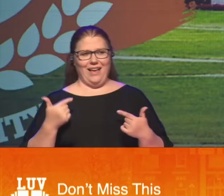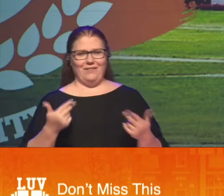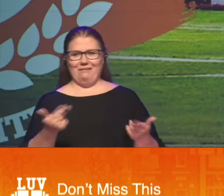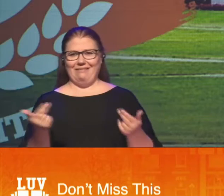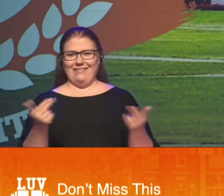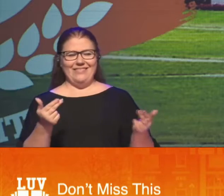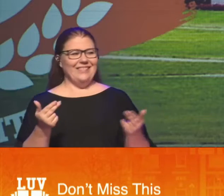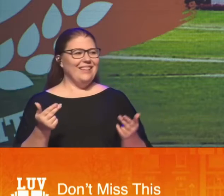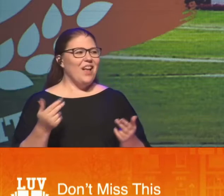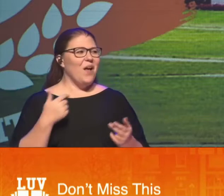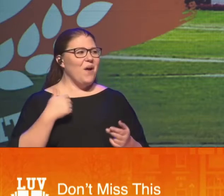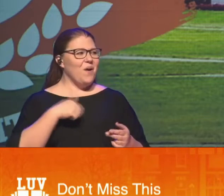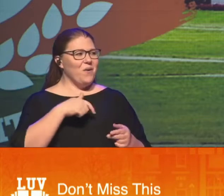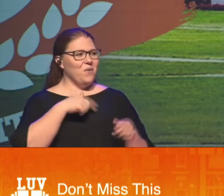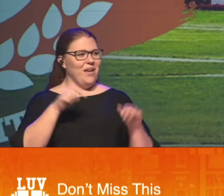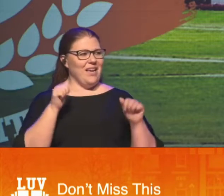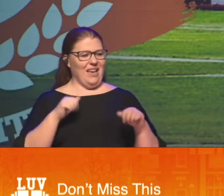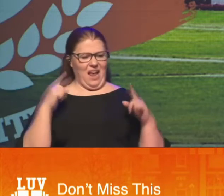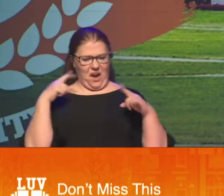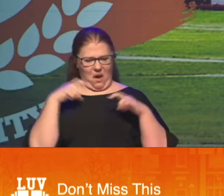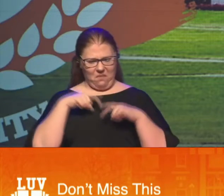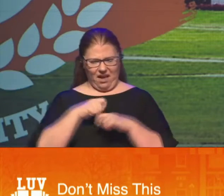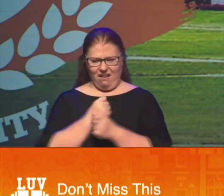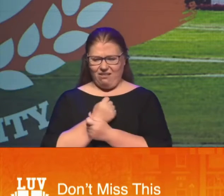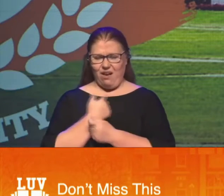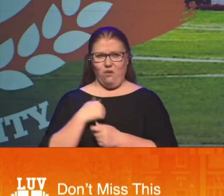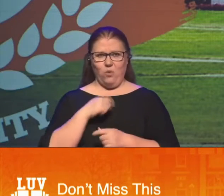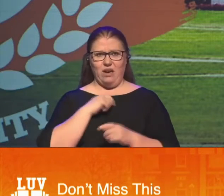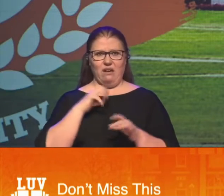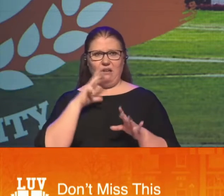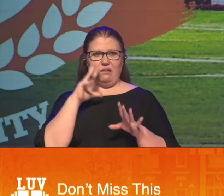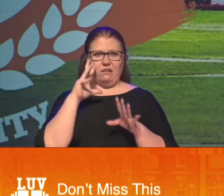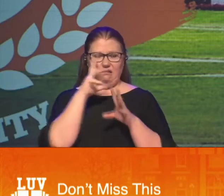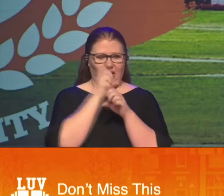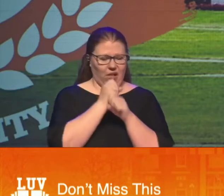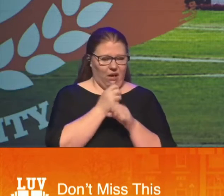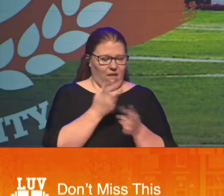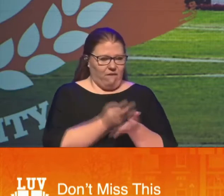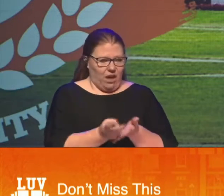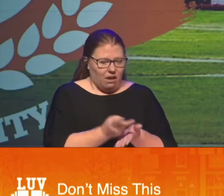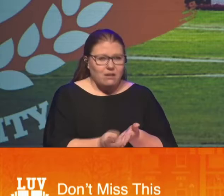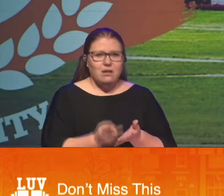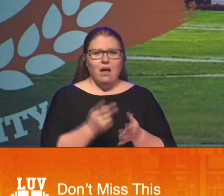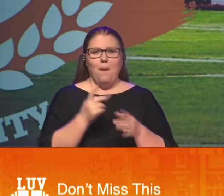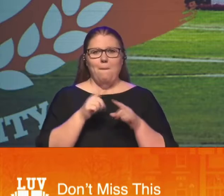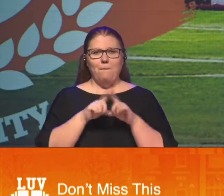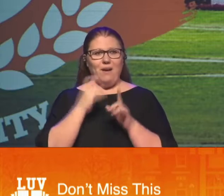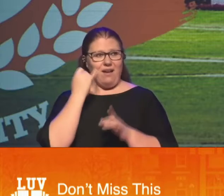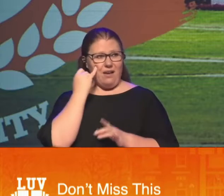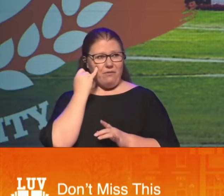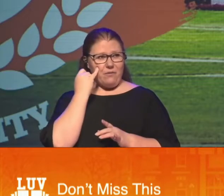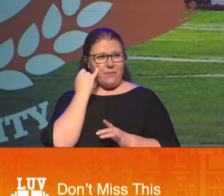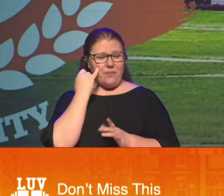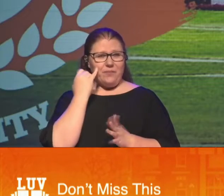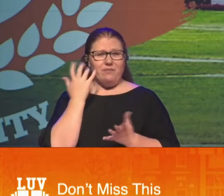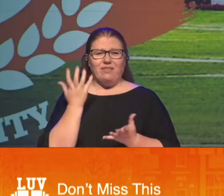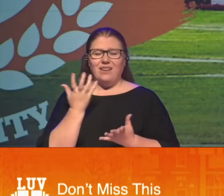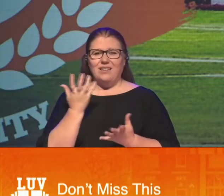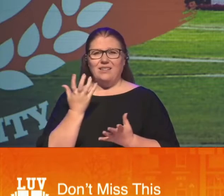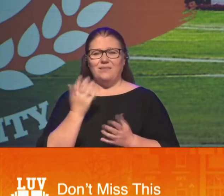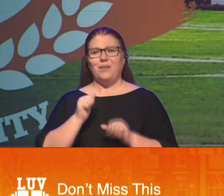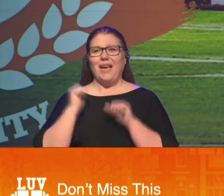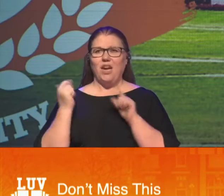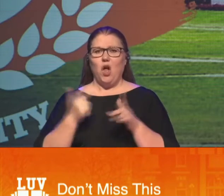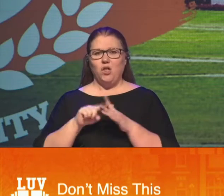here's the thing. We can overcomplicate love. We can get caught up on when we fail. It can all happen. But I think if it can all start, it can all